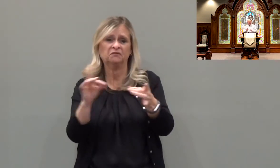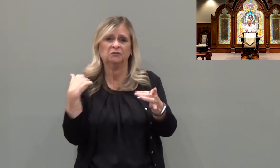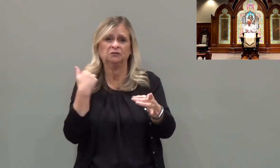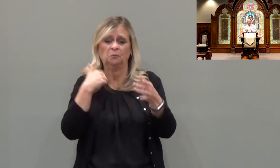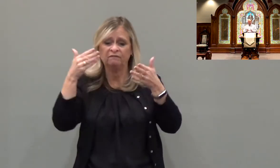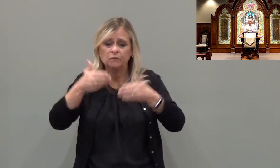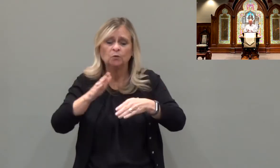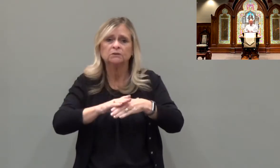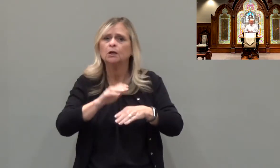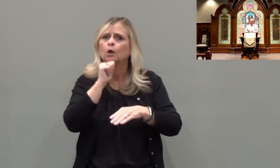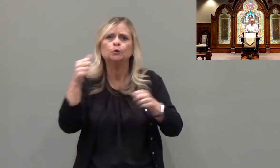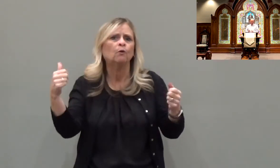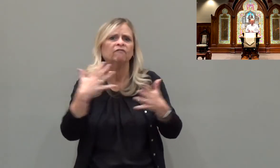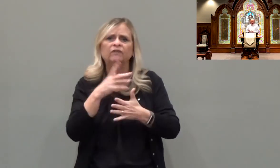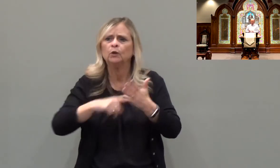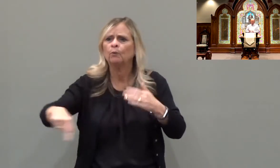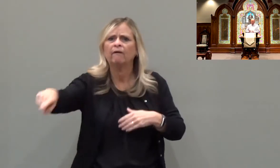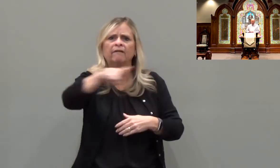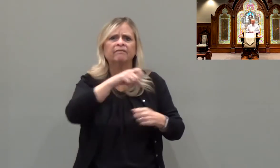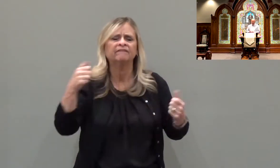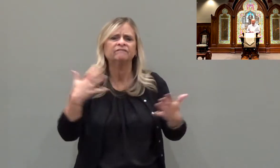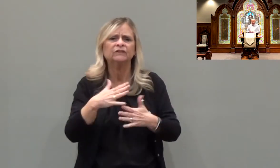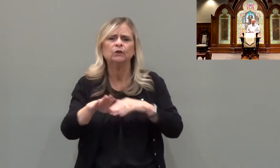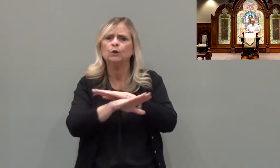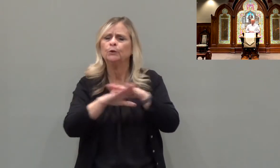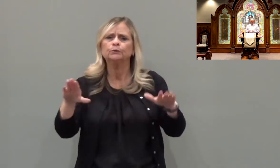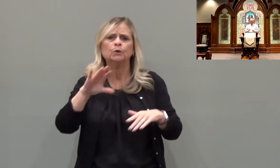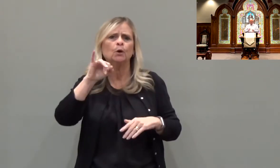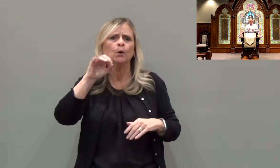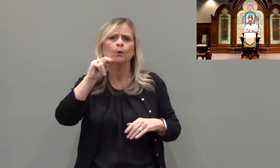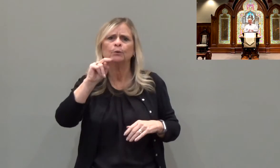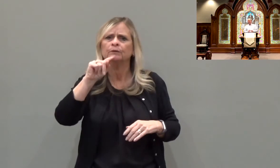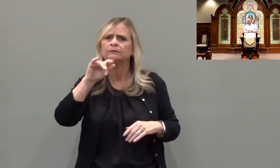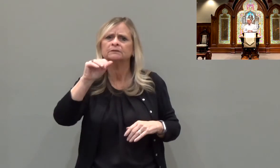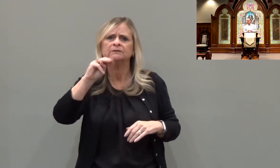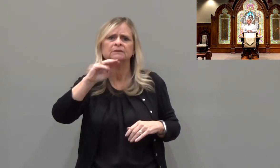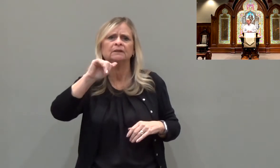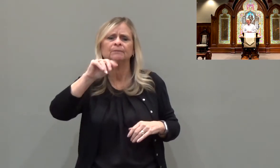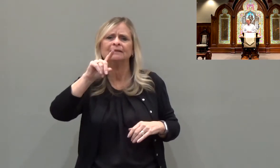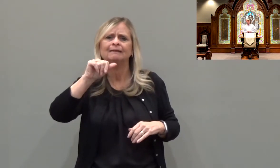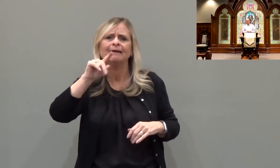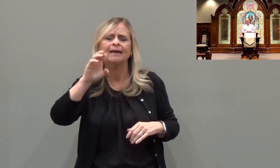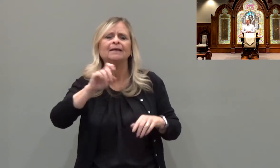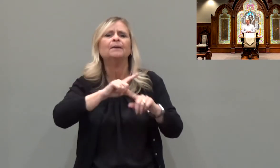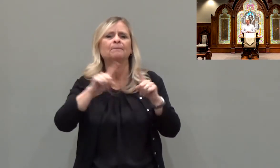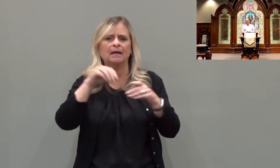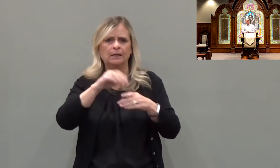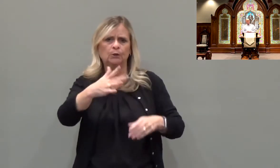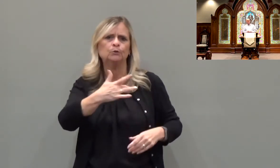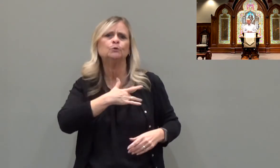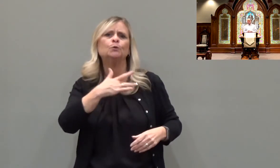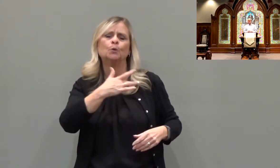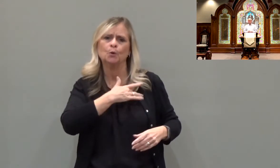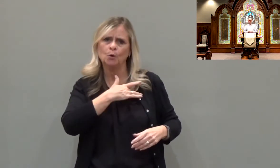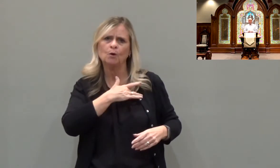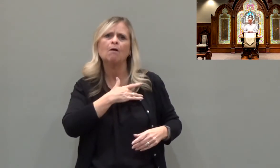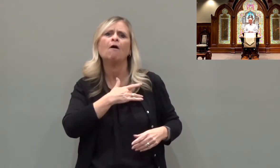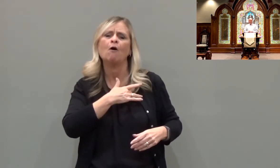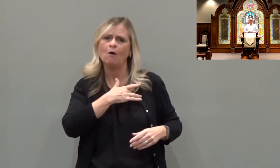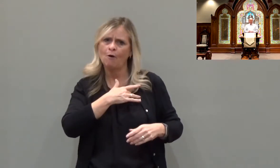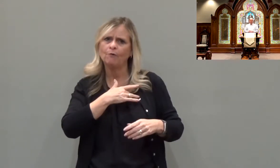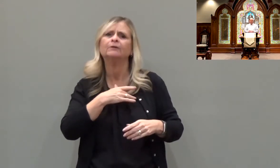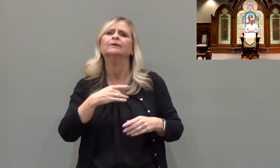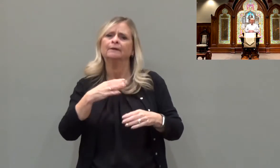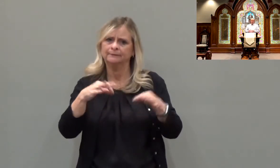Do not fear what they fear and do not be intimidated, but in your hearts sanctify Christ as